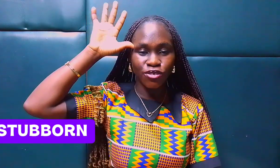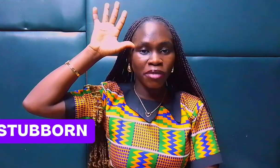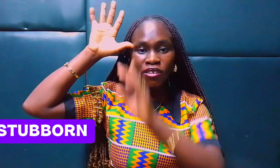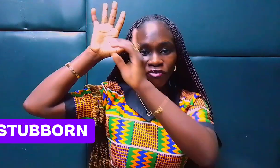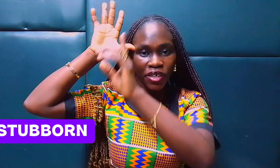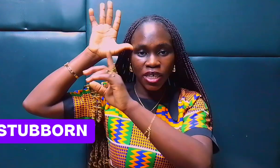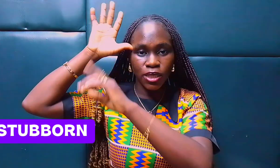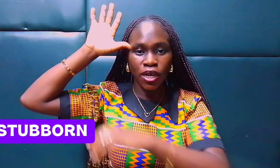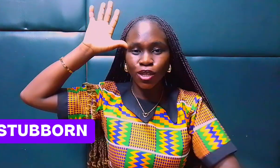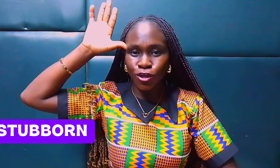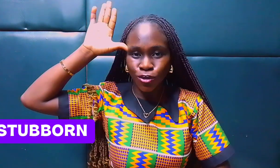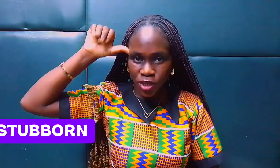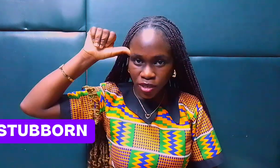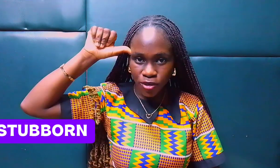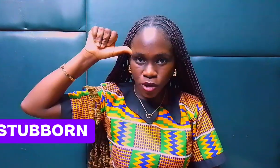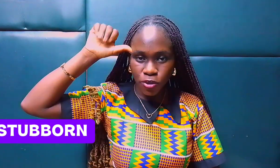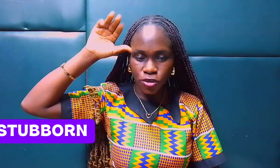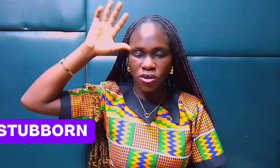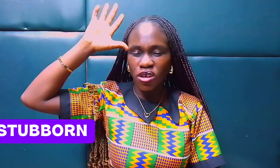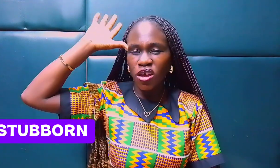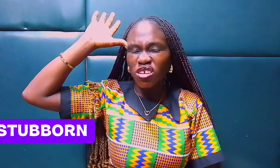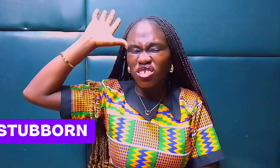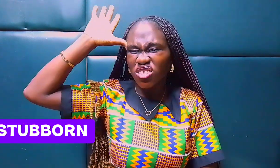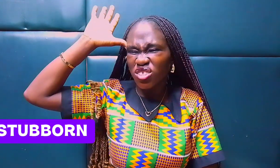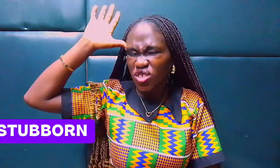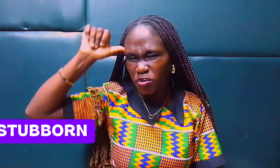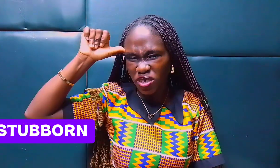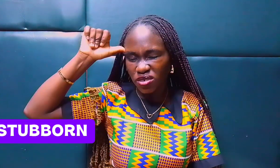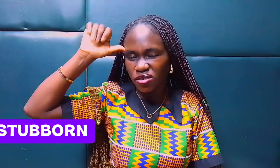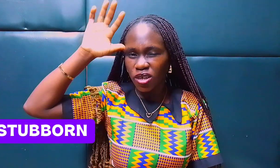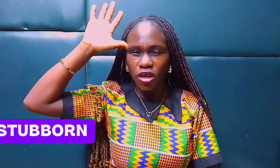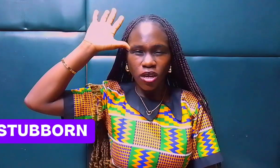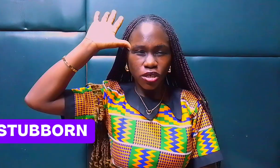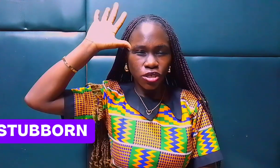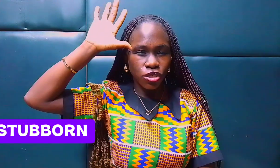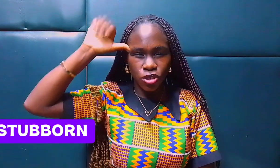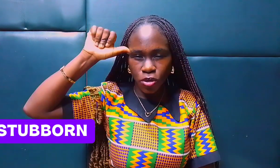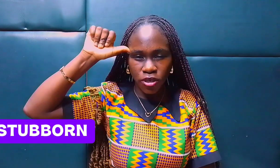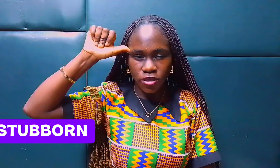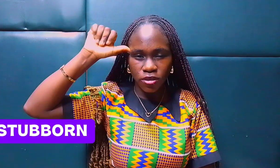and the remaining fingers are closing up. So stubborn, stubborn.